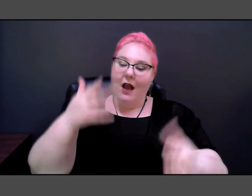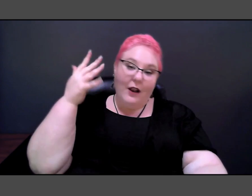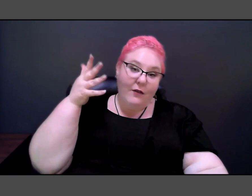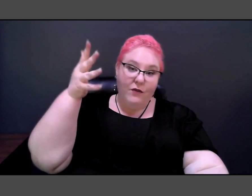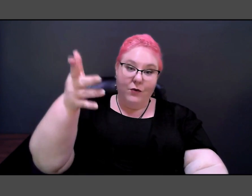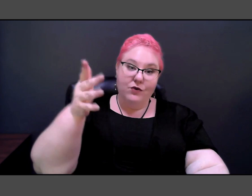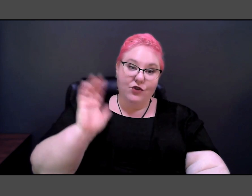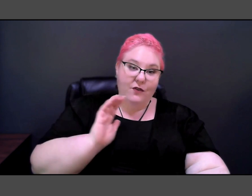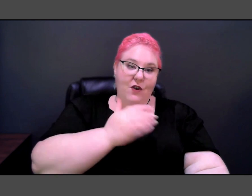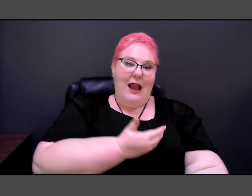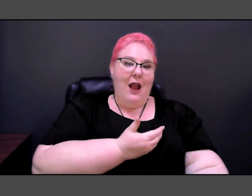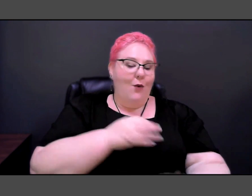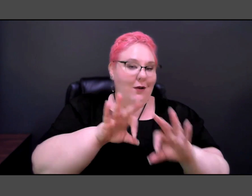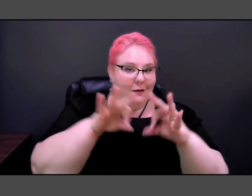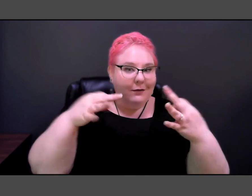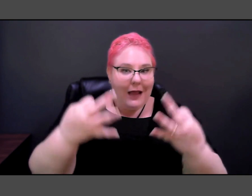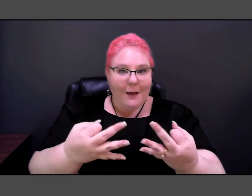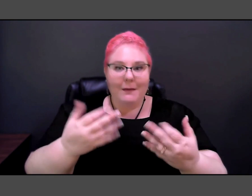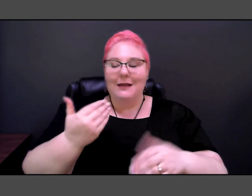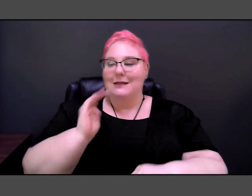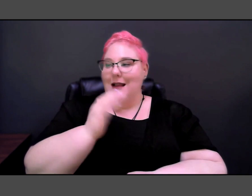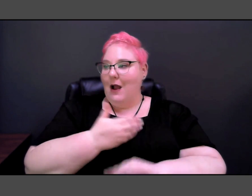and communities.